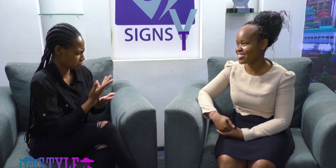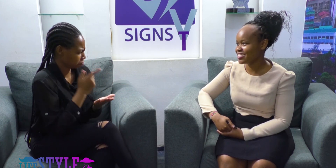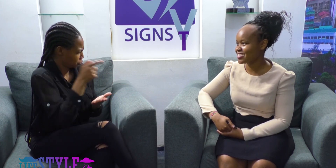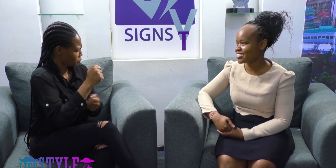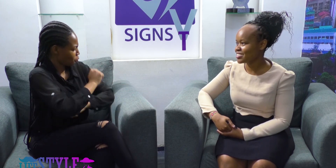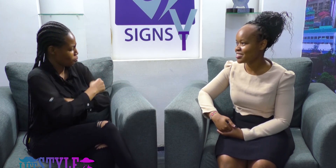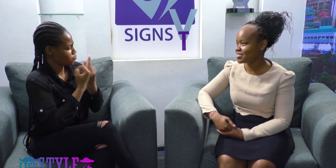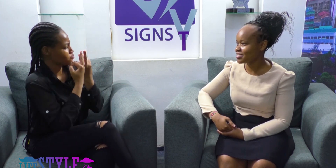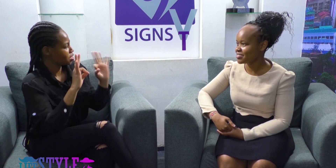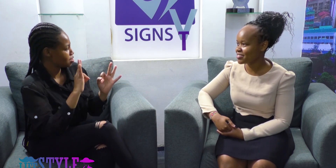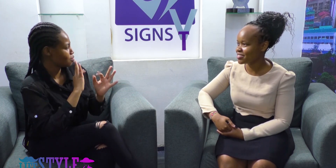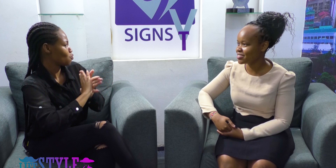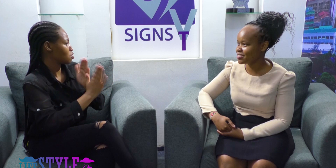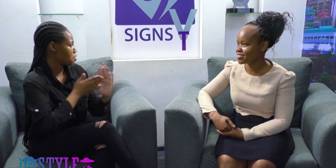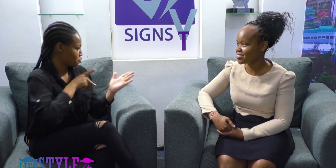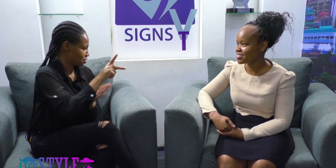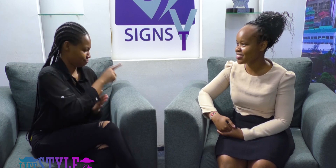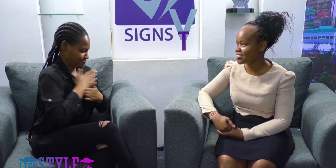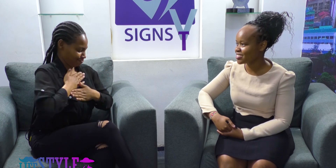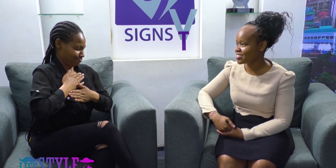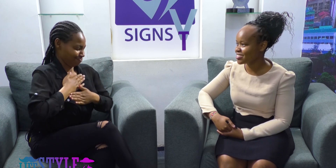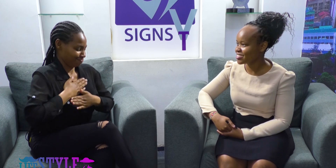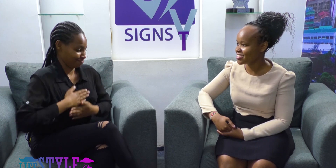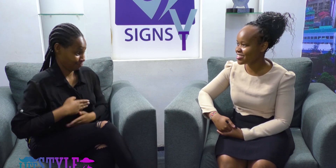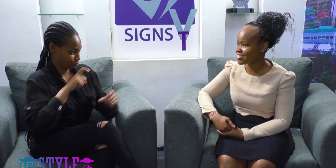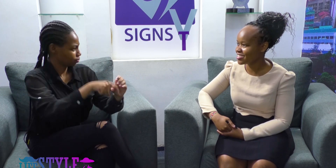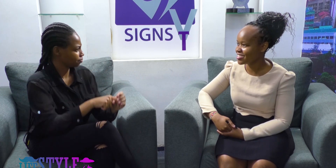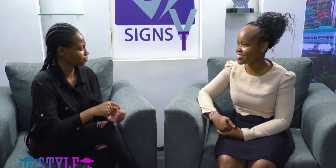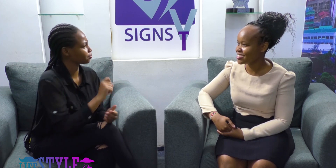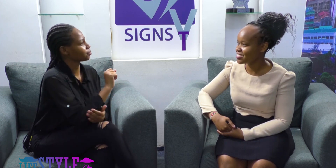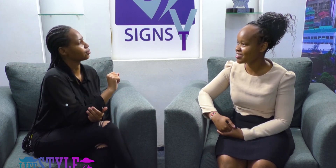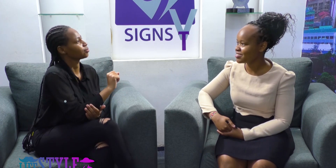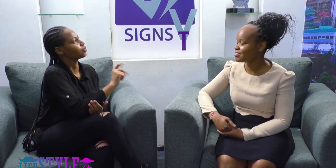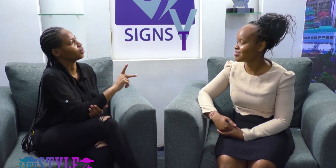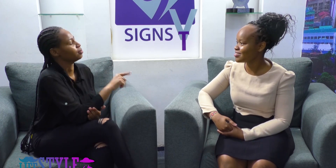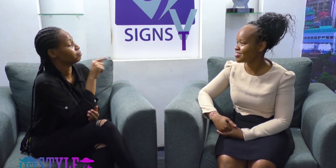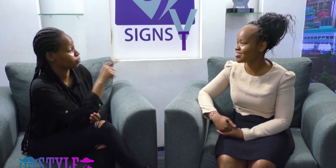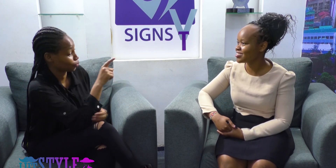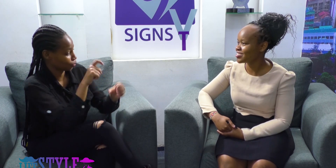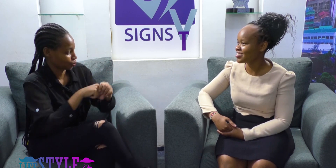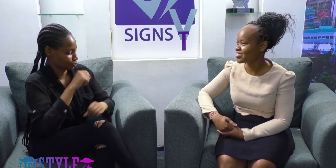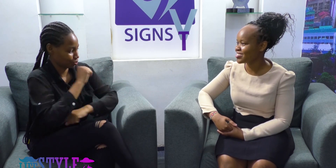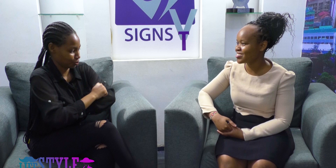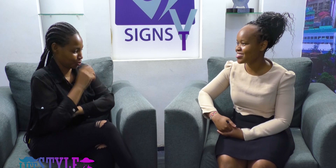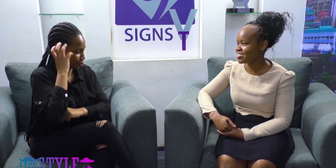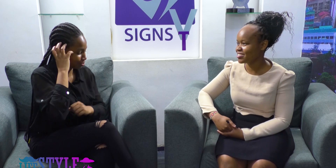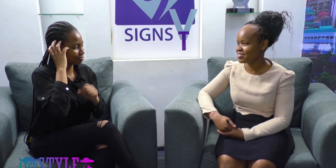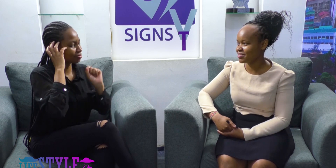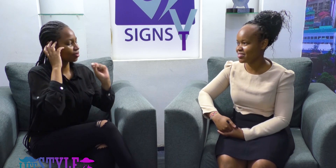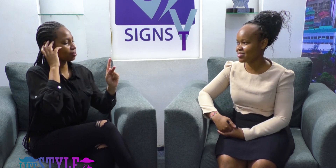friend told you, oh, this was a free course, and you felt relaxed. So, joining school and